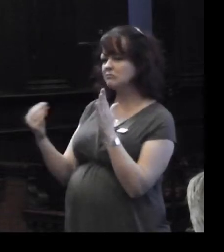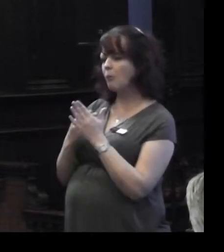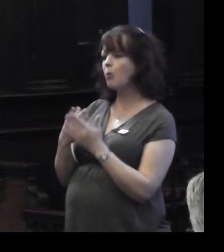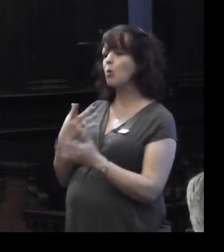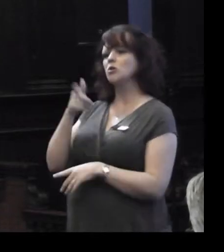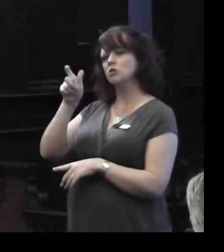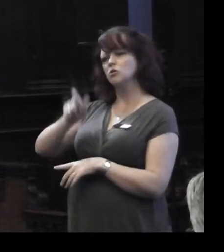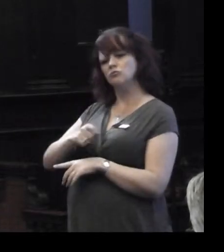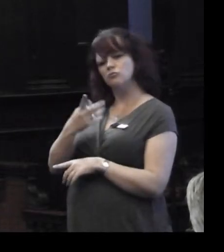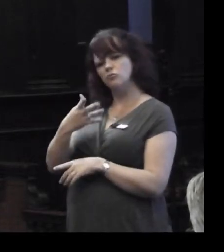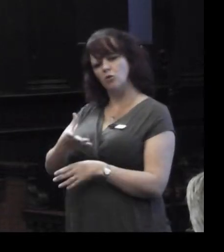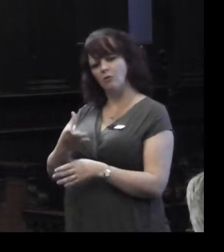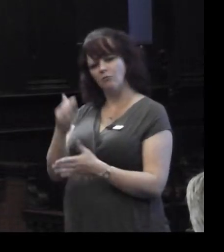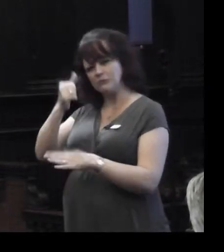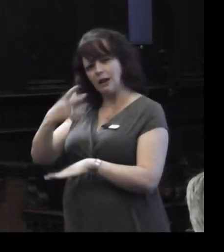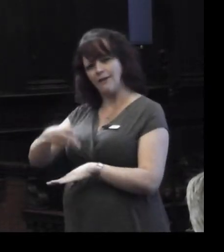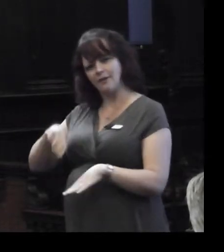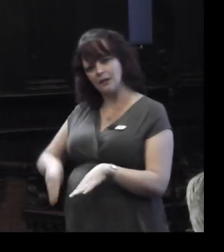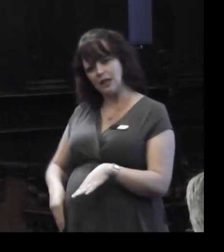asked did they carry a knife,